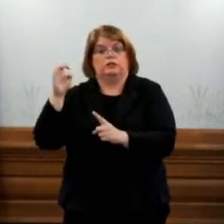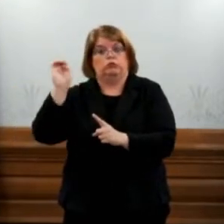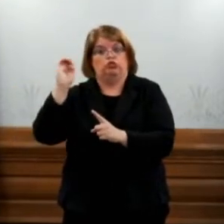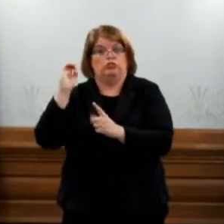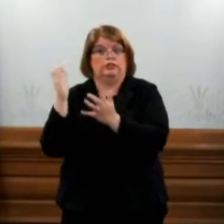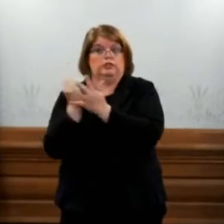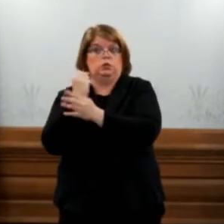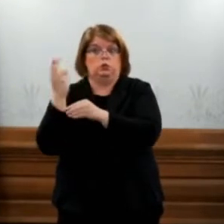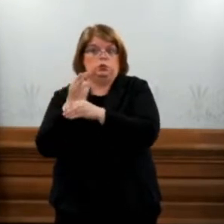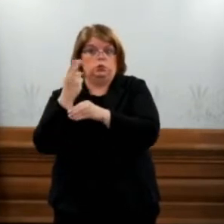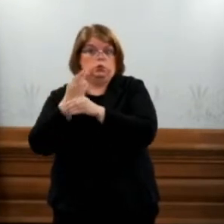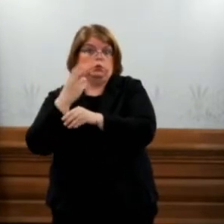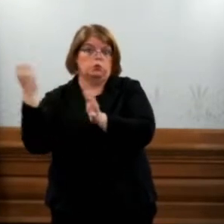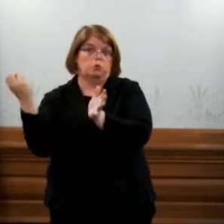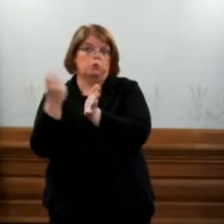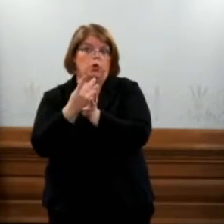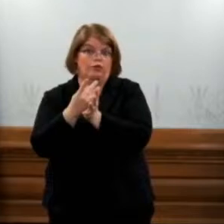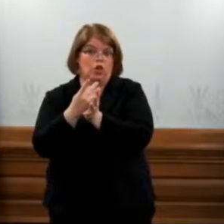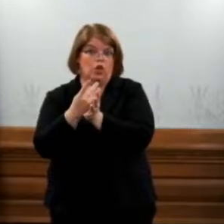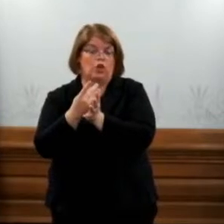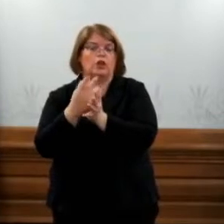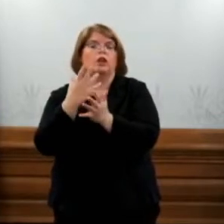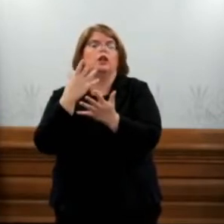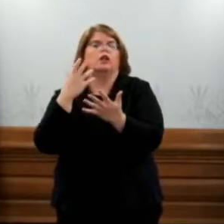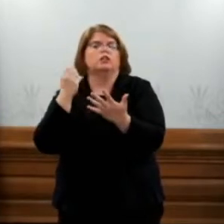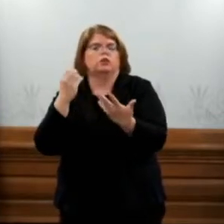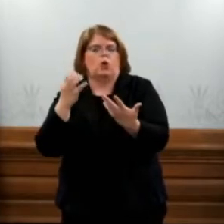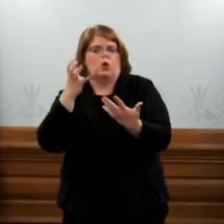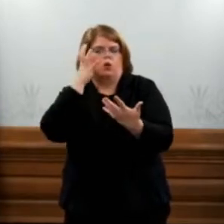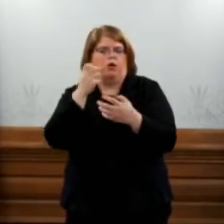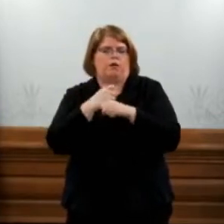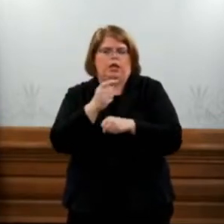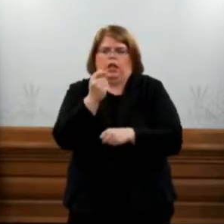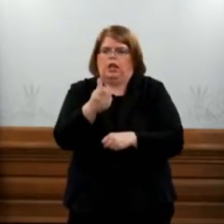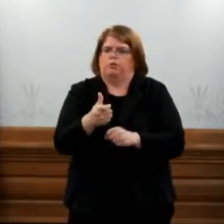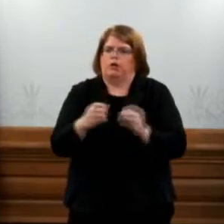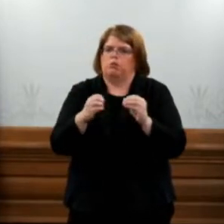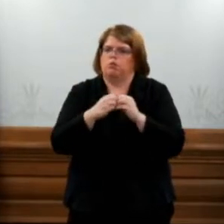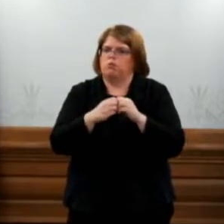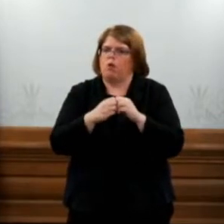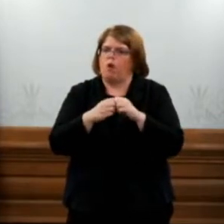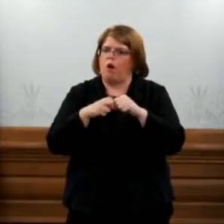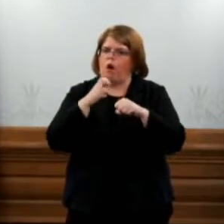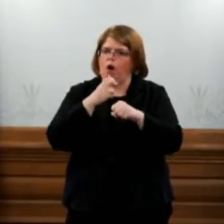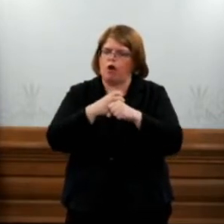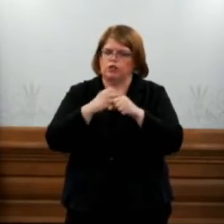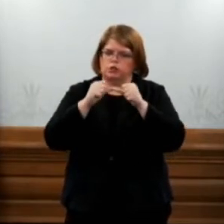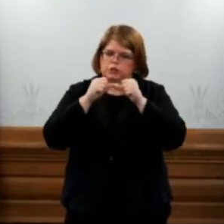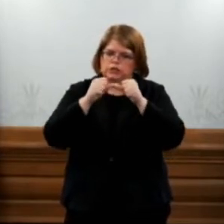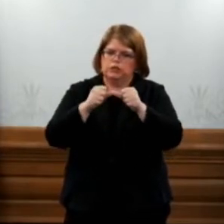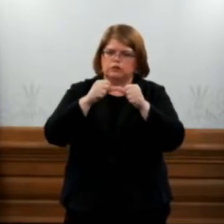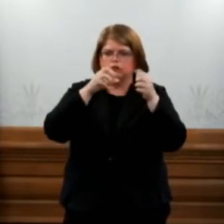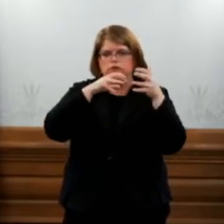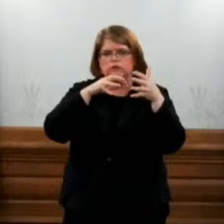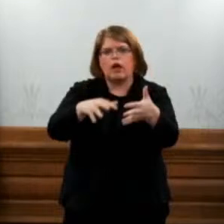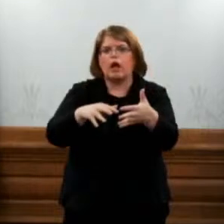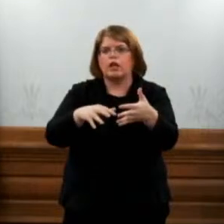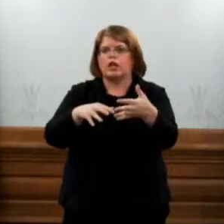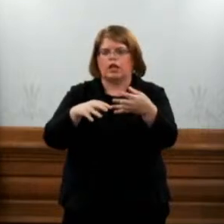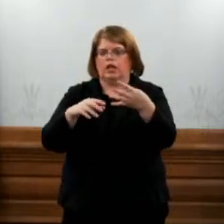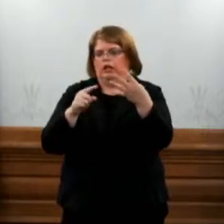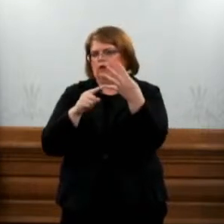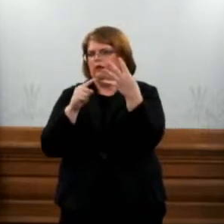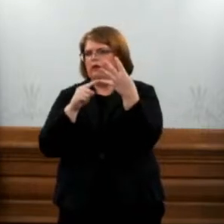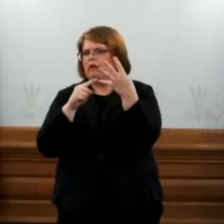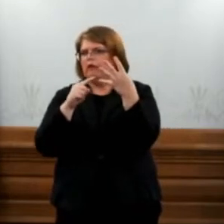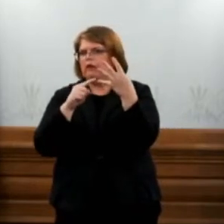use authorization. So it is going to make it a little bit more difficult to further study the effects of convalescent plasma